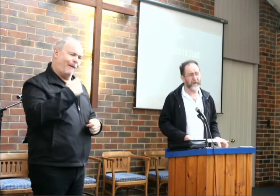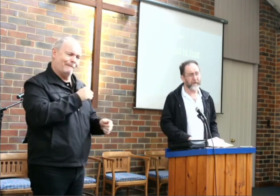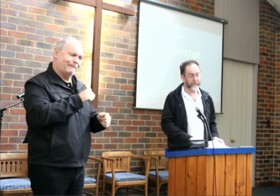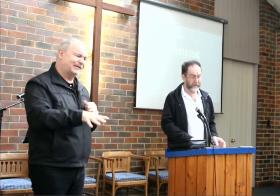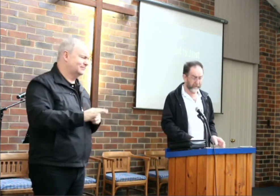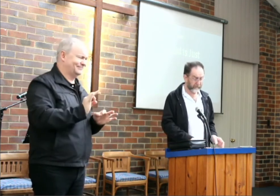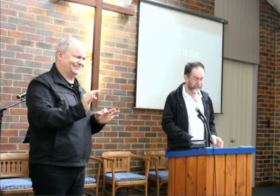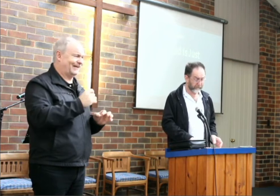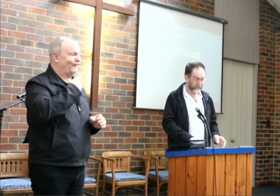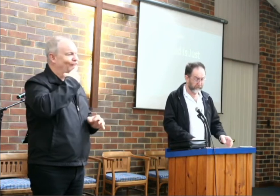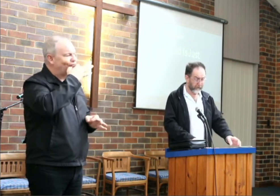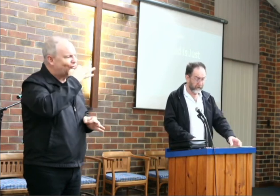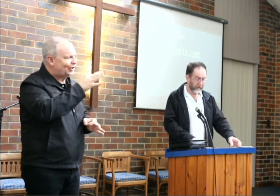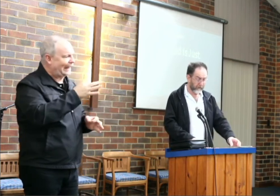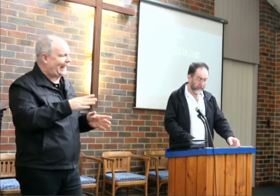free gift.